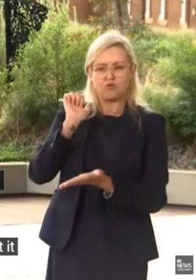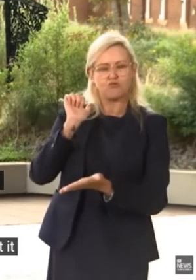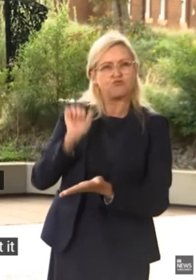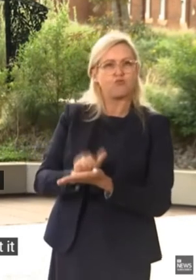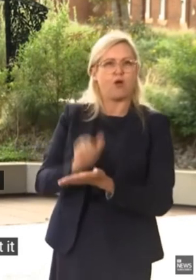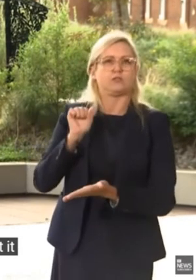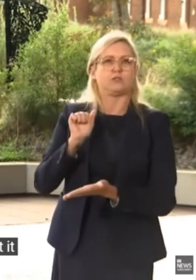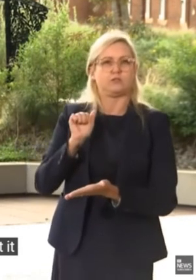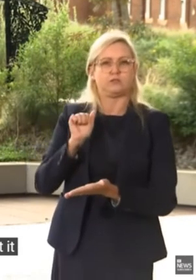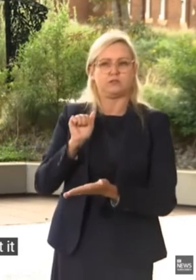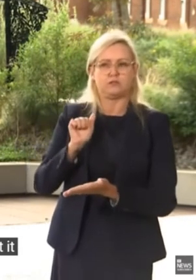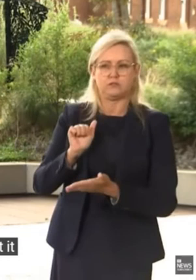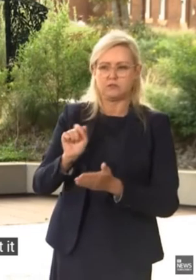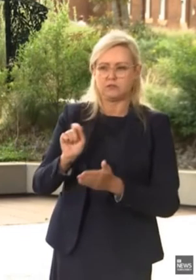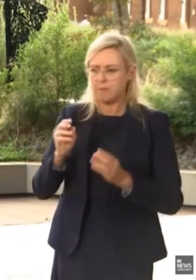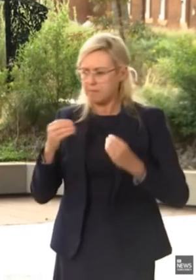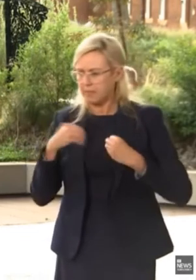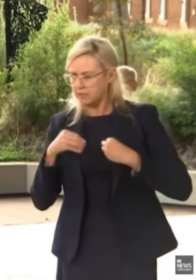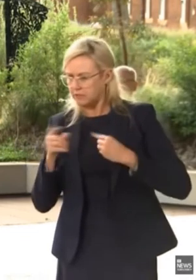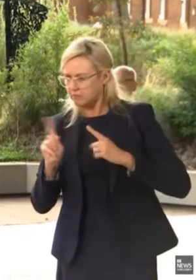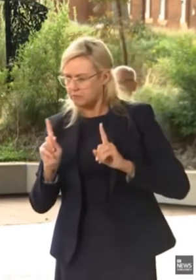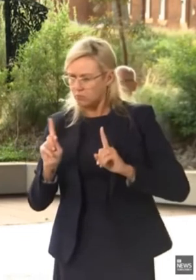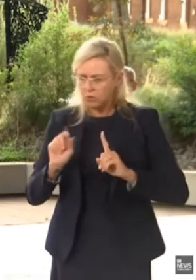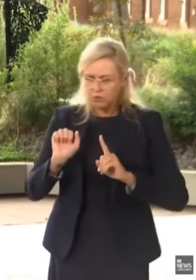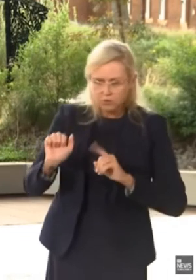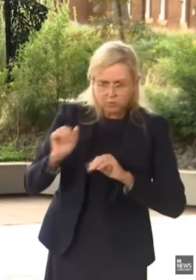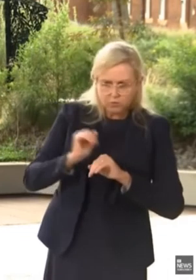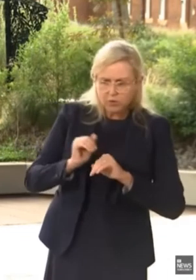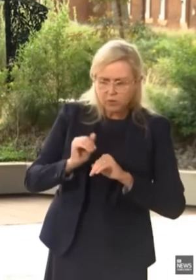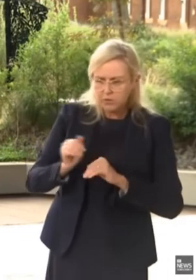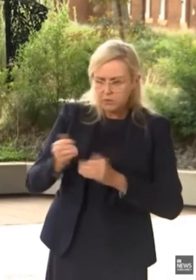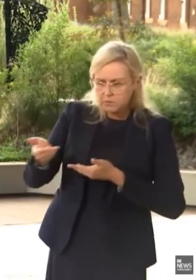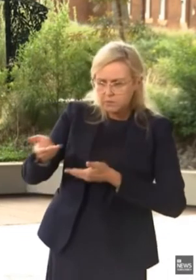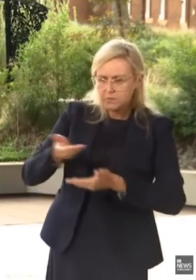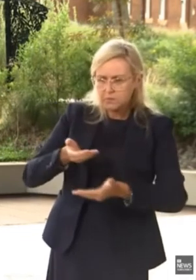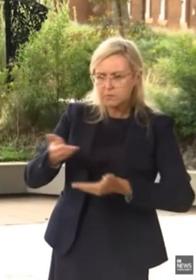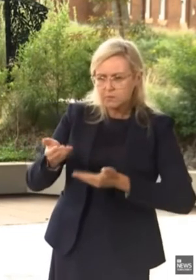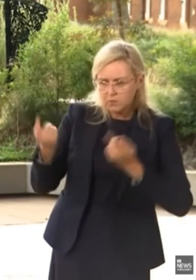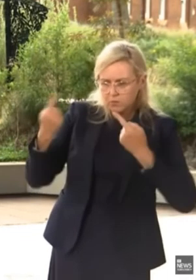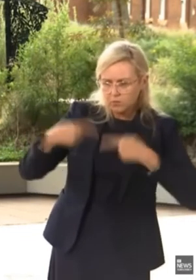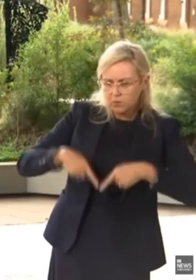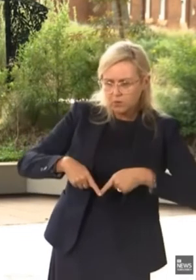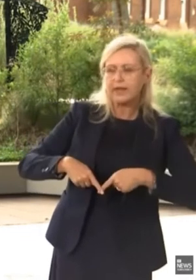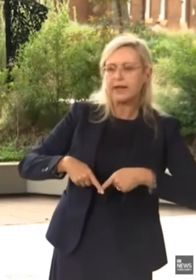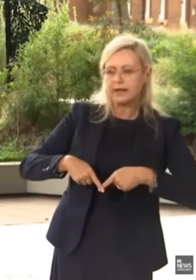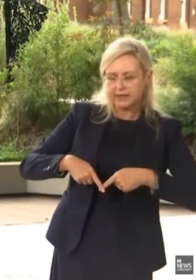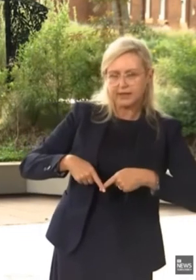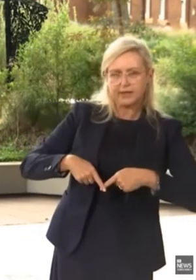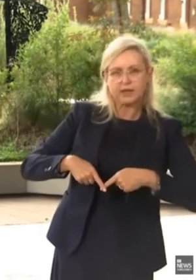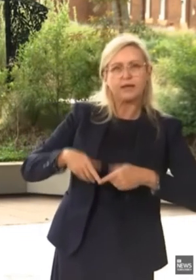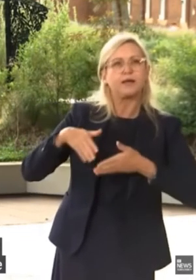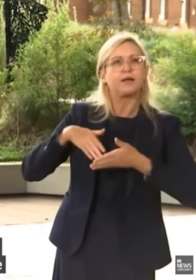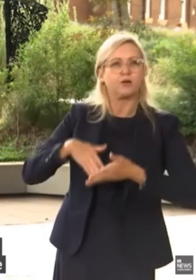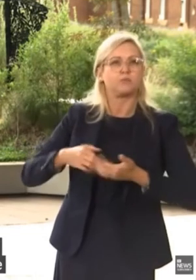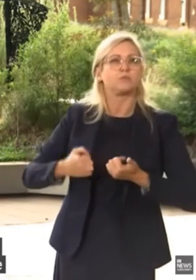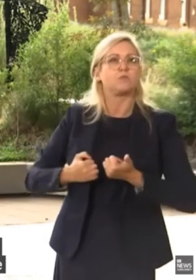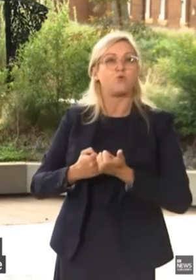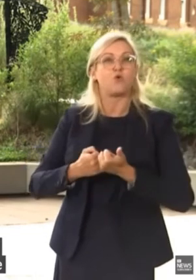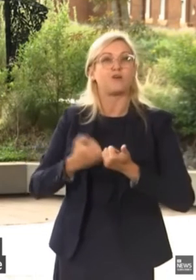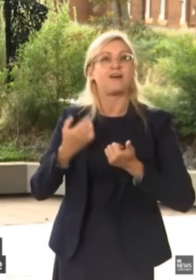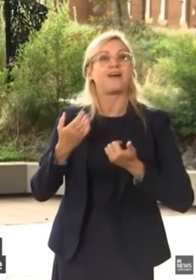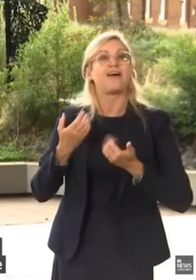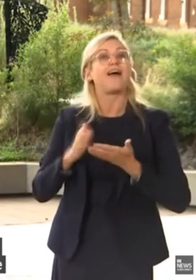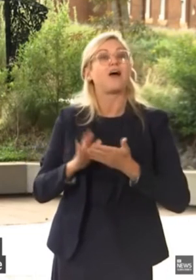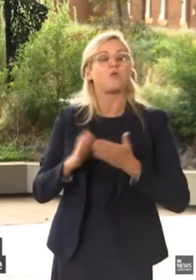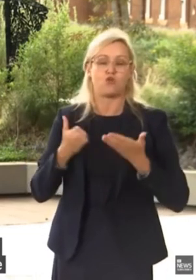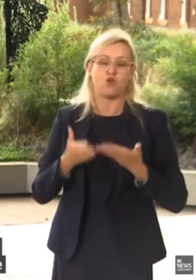understand the needs in the business community. It's better to be where we are now than to be in lockdown. Let's not forget,